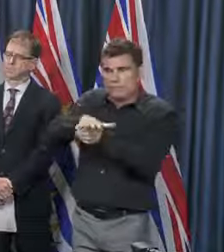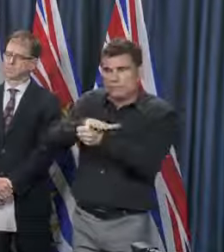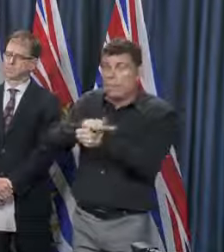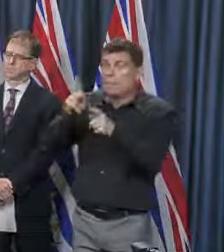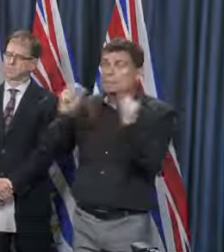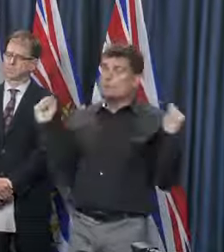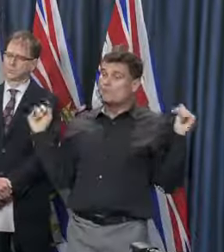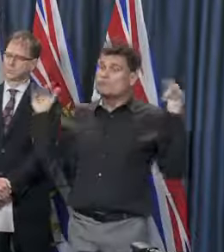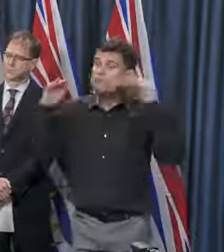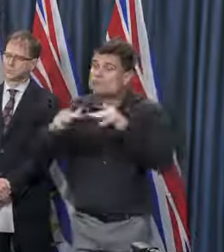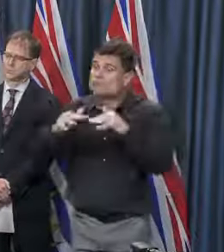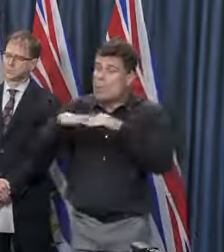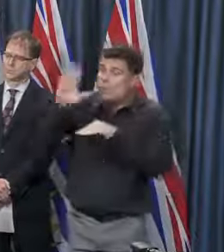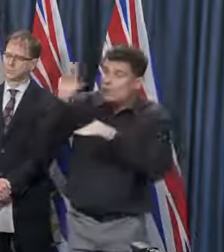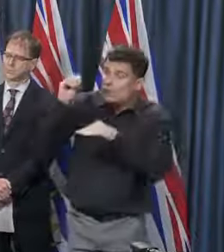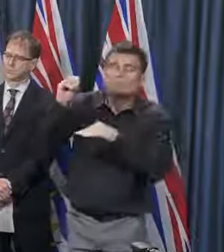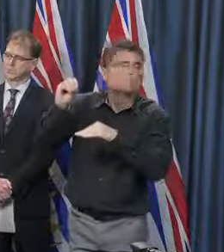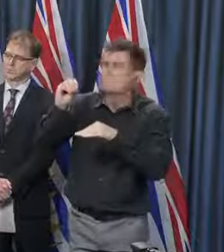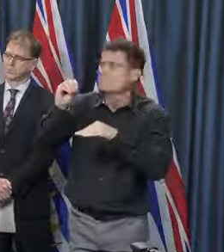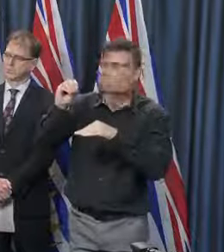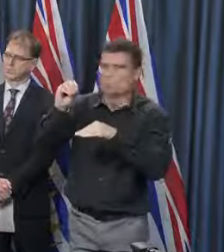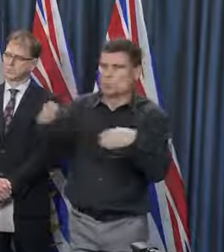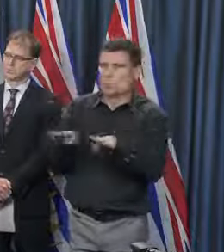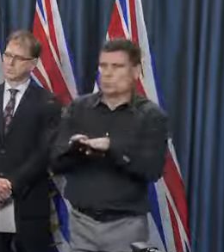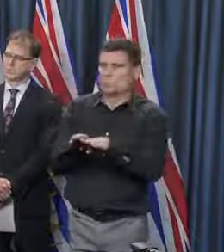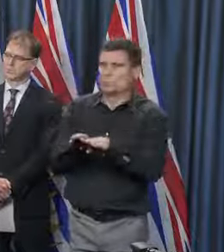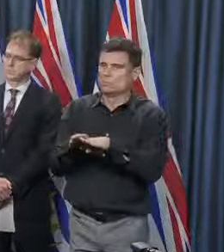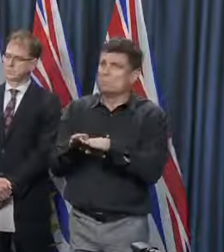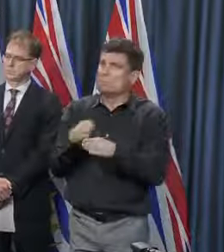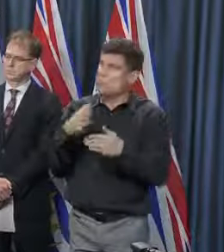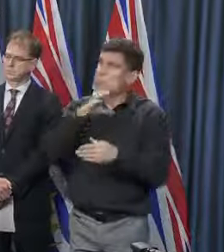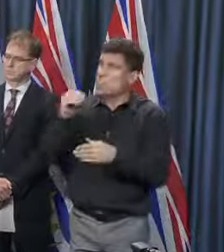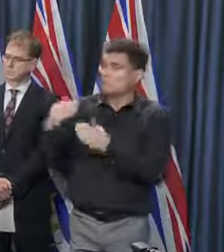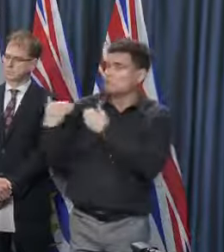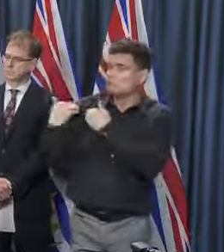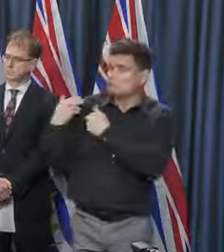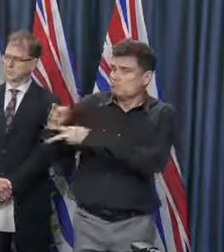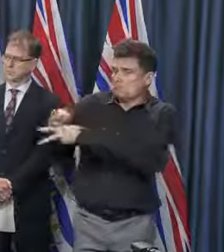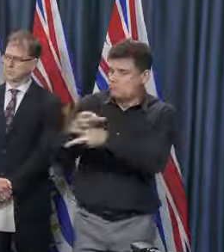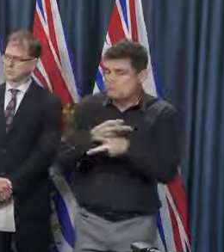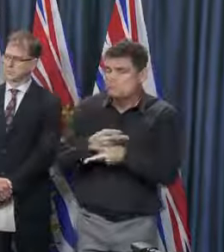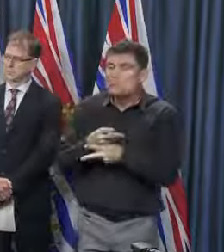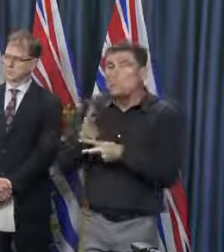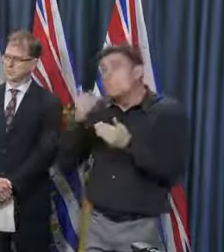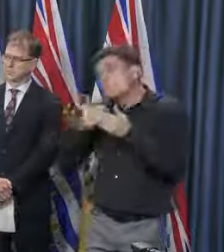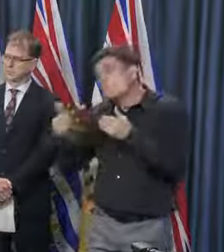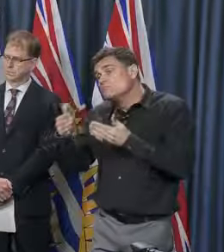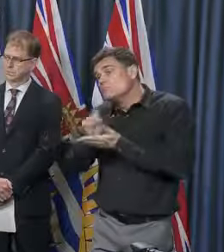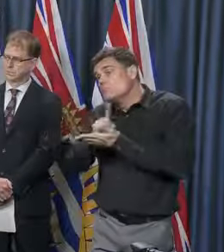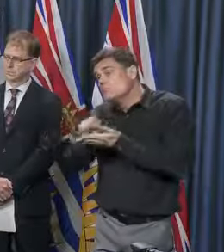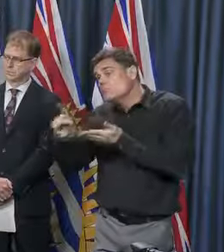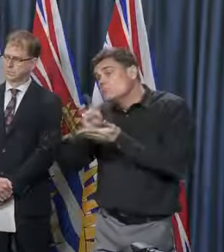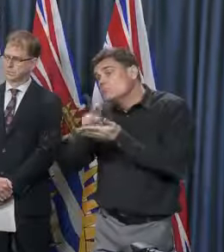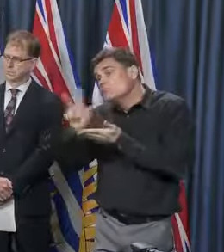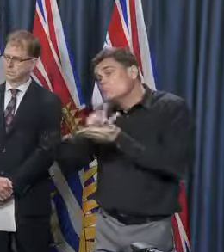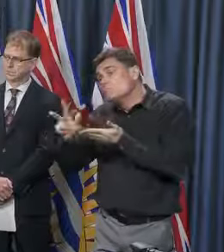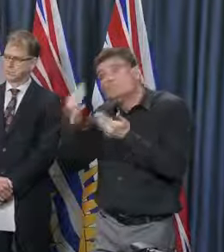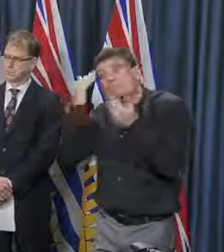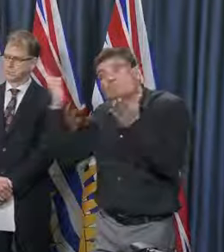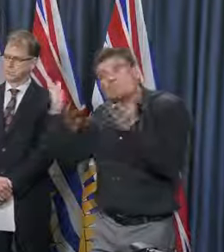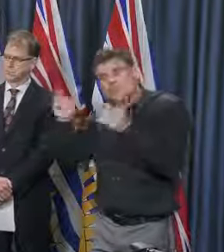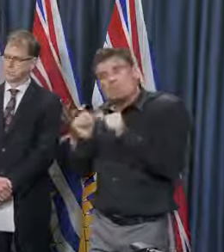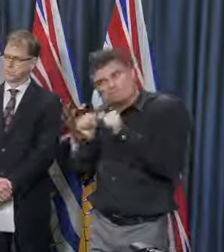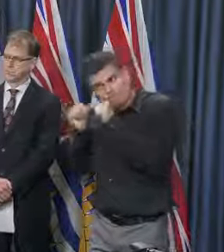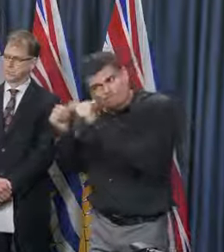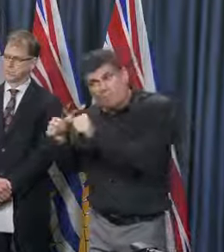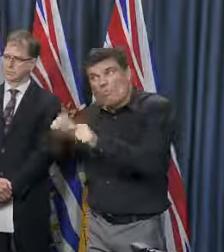weeks. And I've said this before, this is not forever, but it is important for now and for the foreseeable future, for the